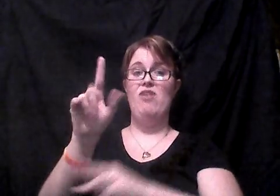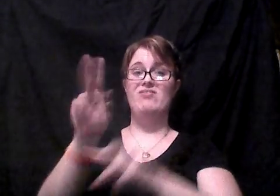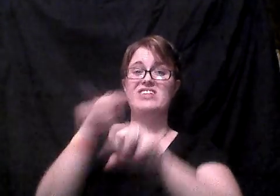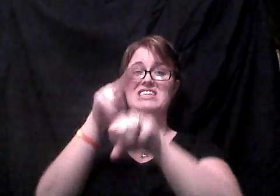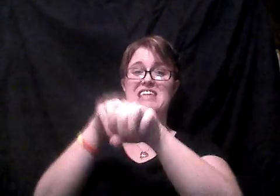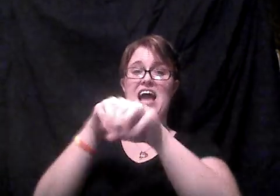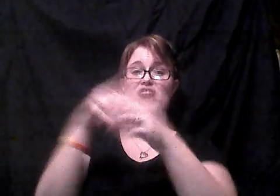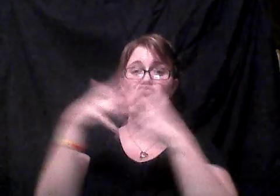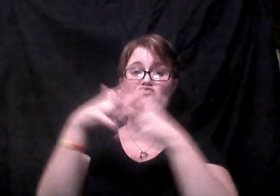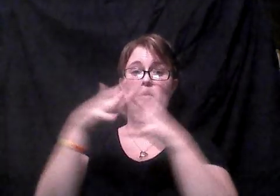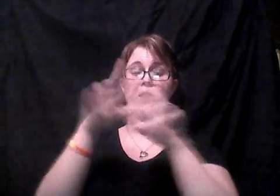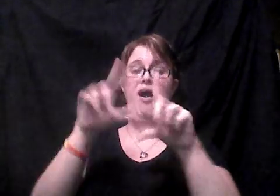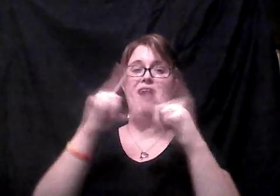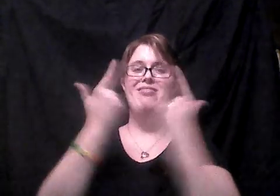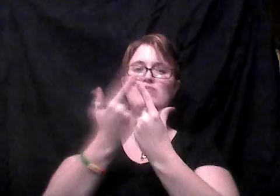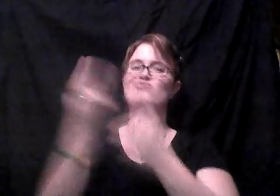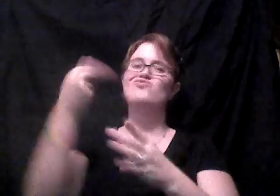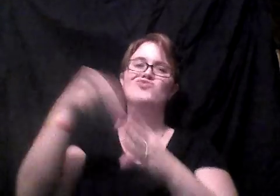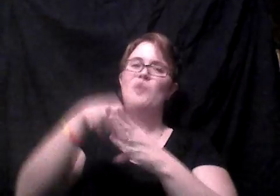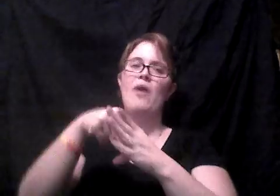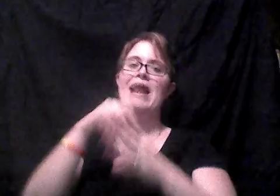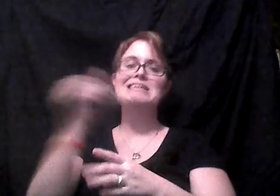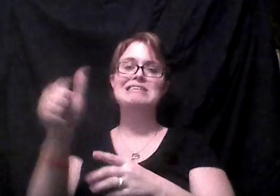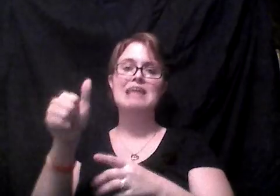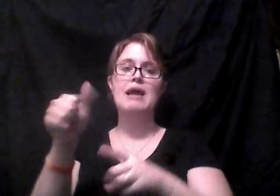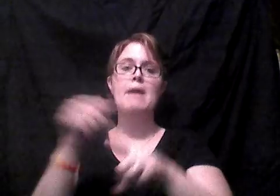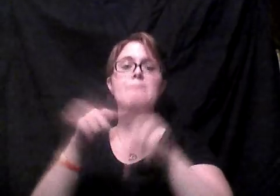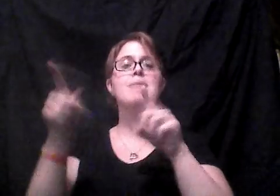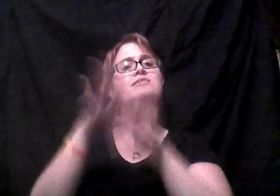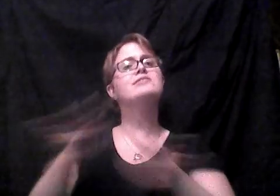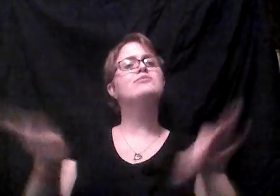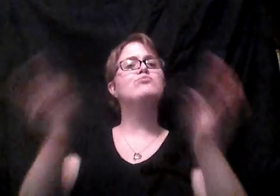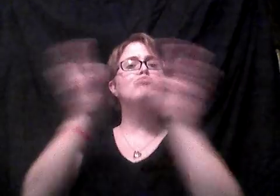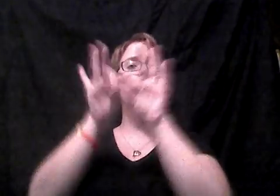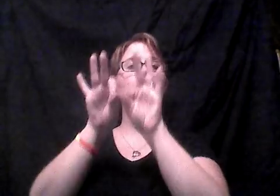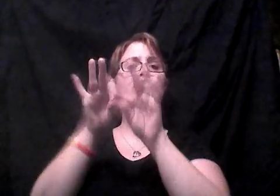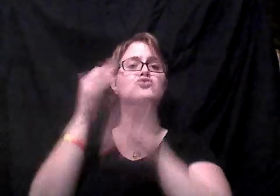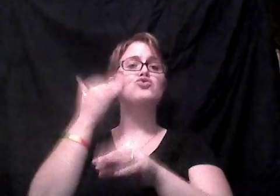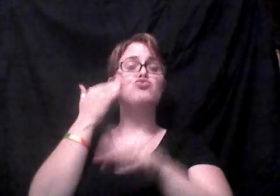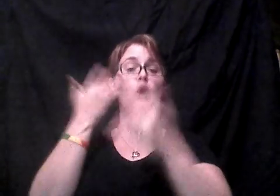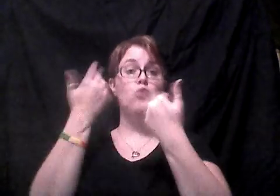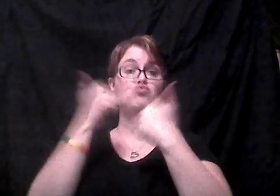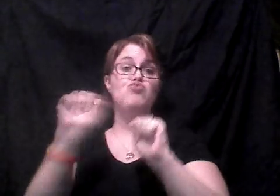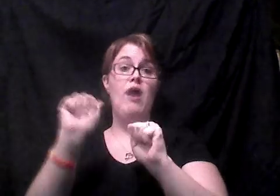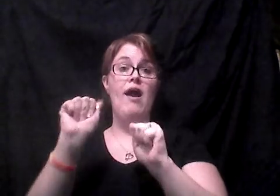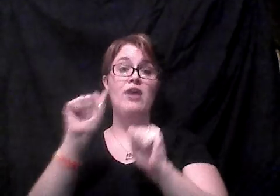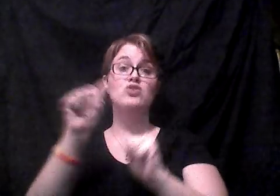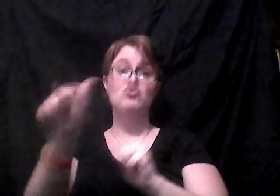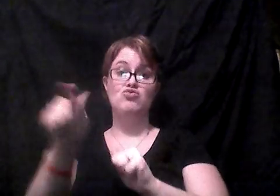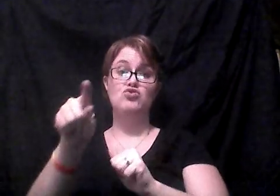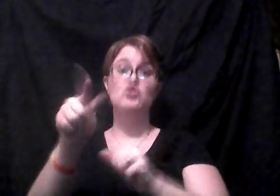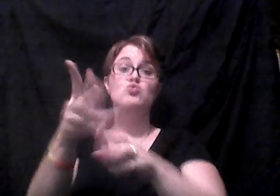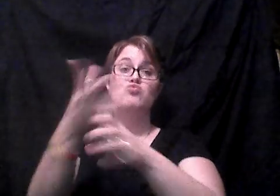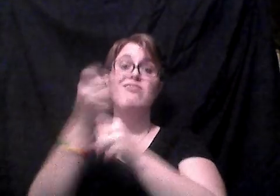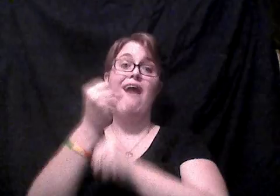important to know that if you don't achieve your dreams, you can still get a lot by trying for it. There's an expression I love, experience is what you get when you